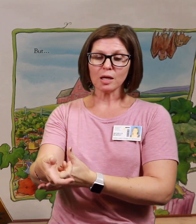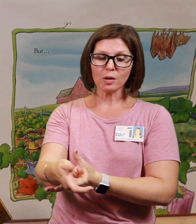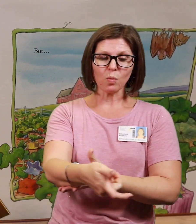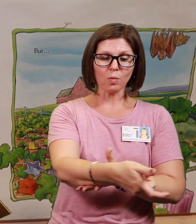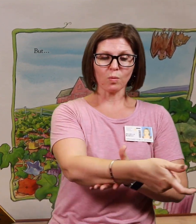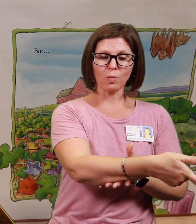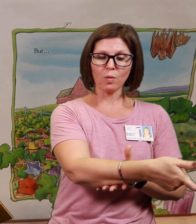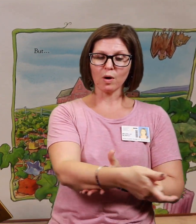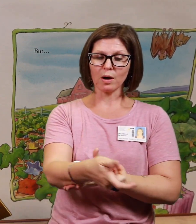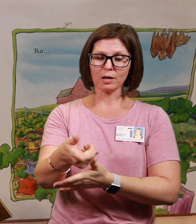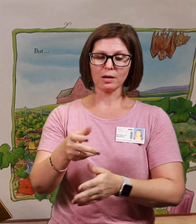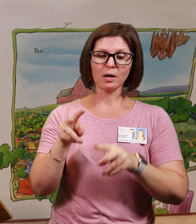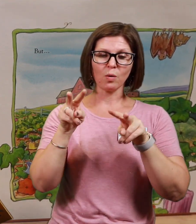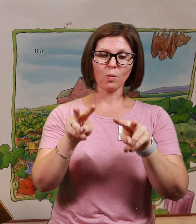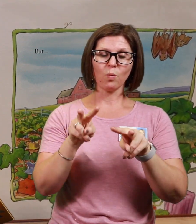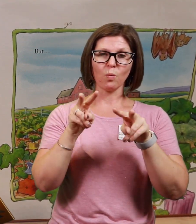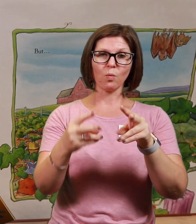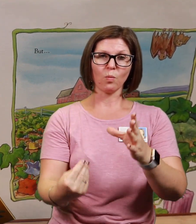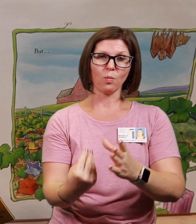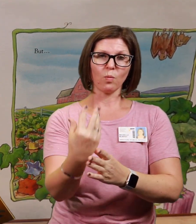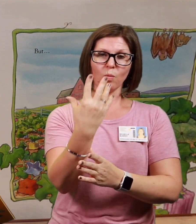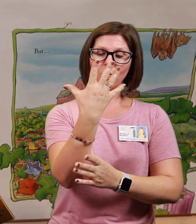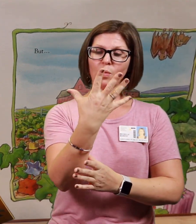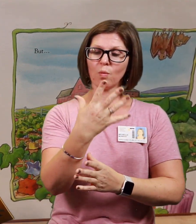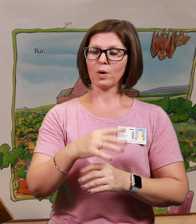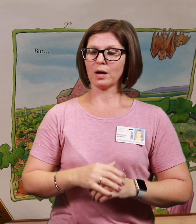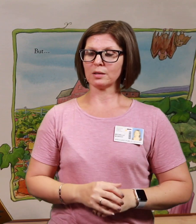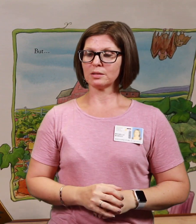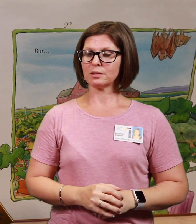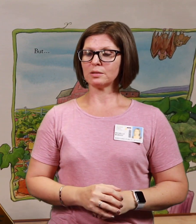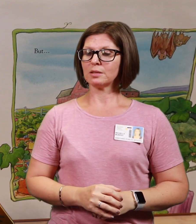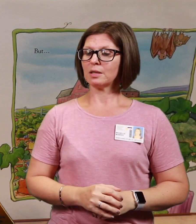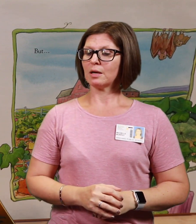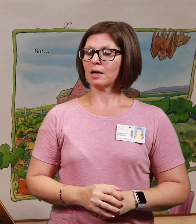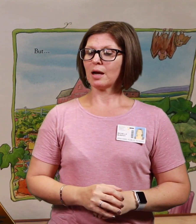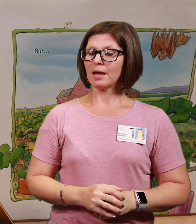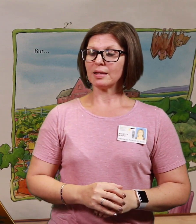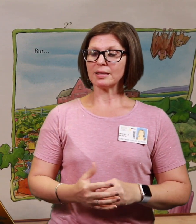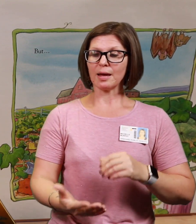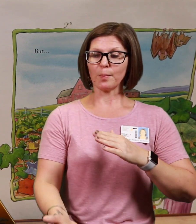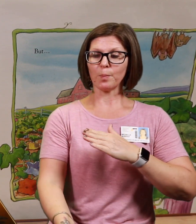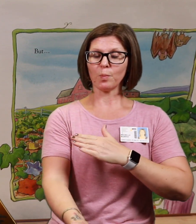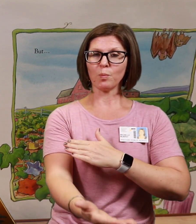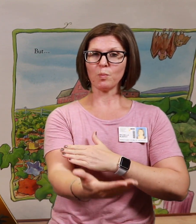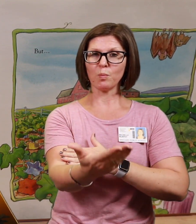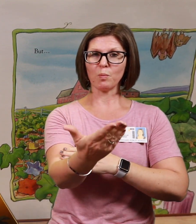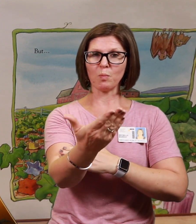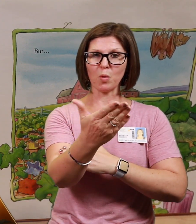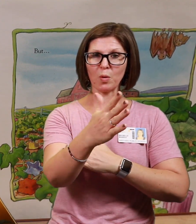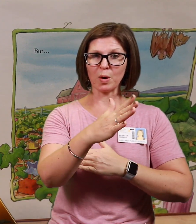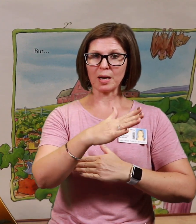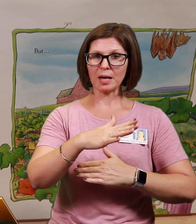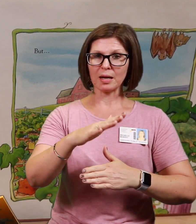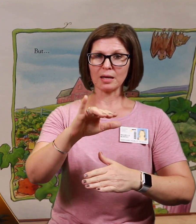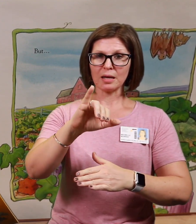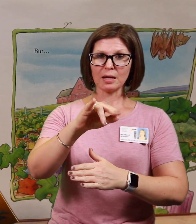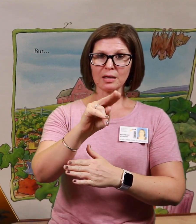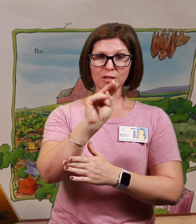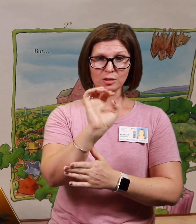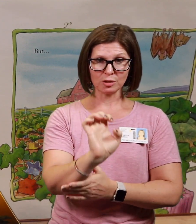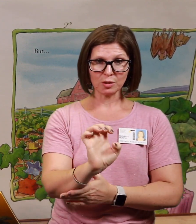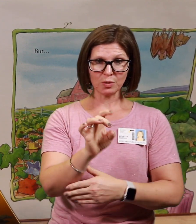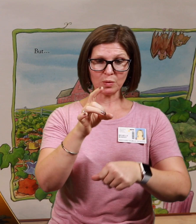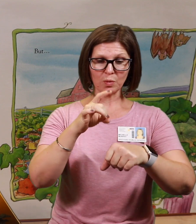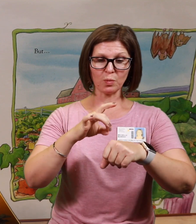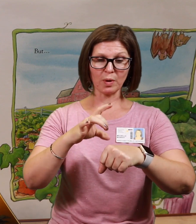weeded and watched them grow, and oh, that morning about mid-June, when the